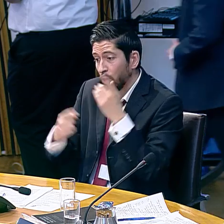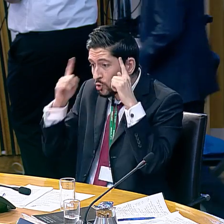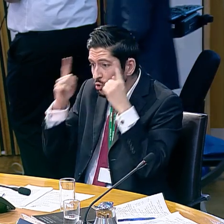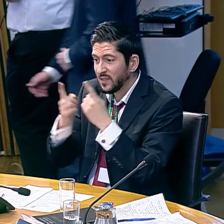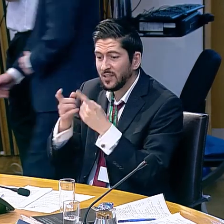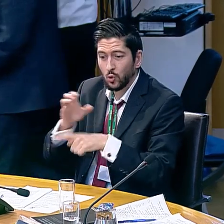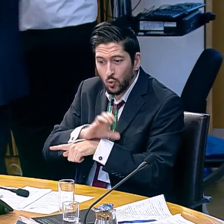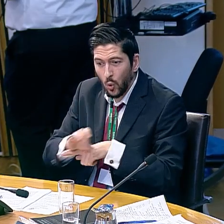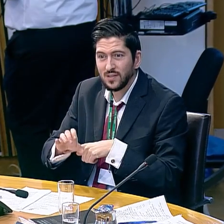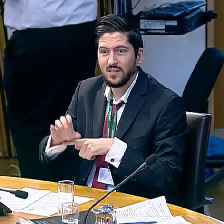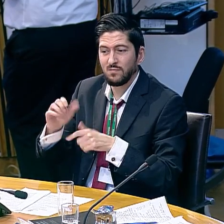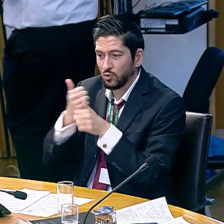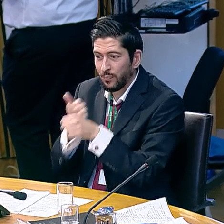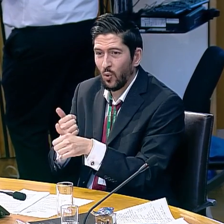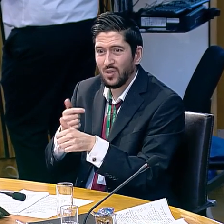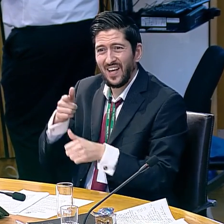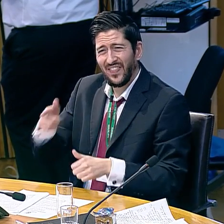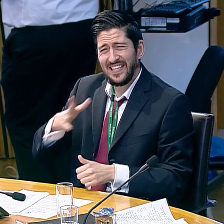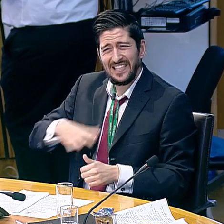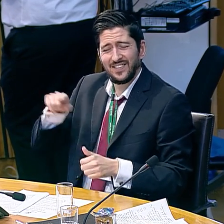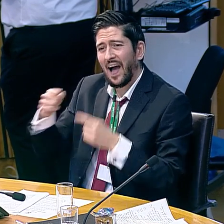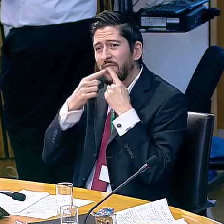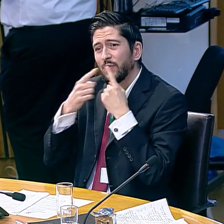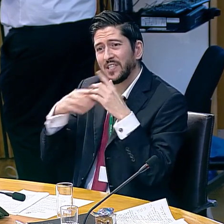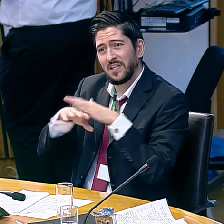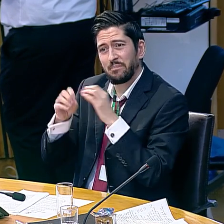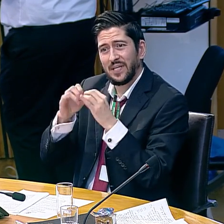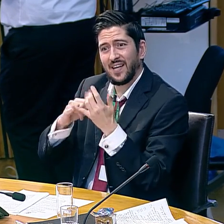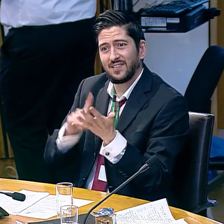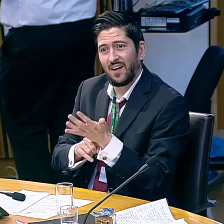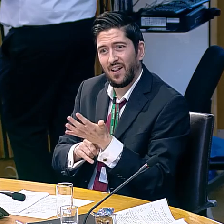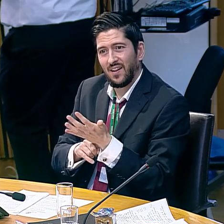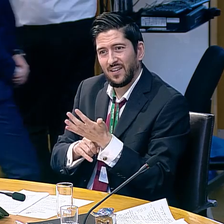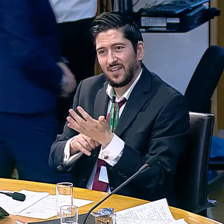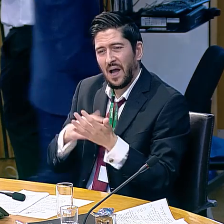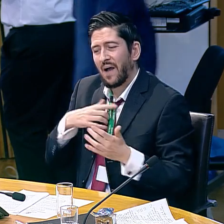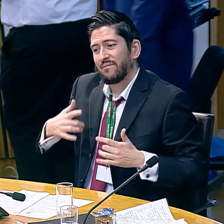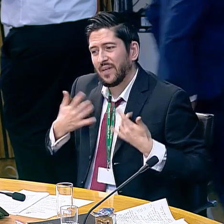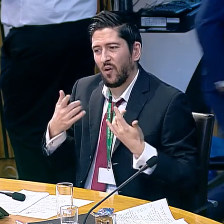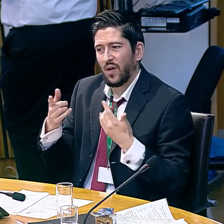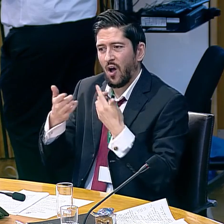then the information about the university and the support on offer there needs to be provided in